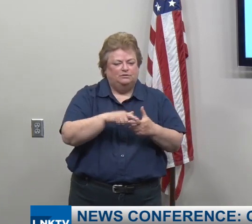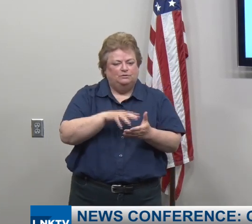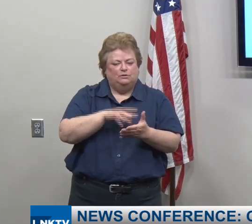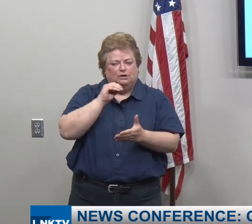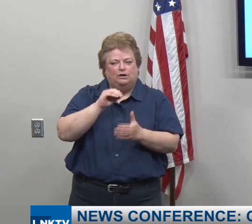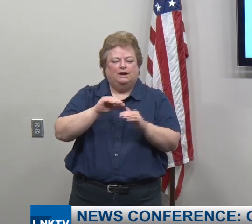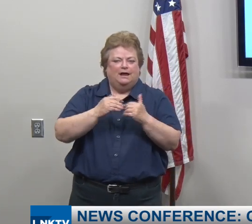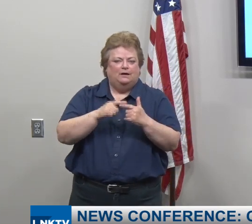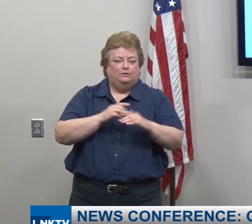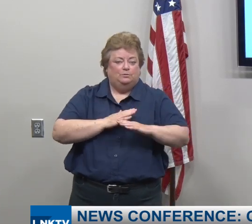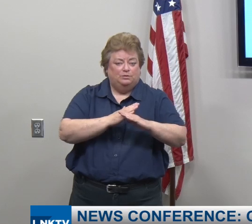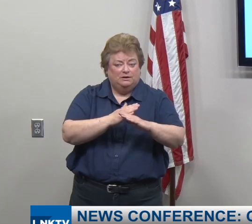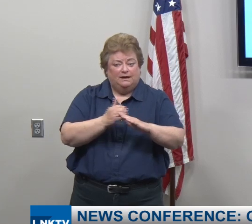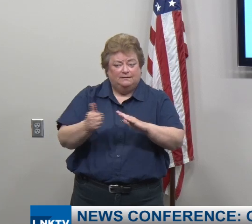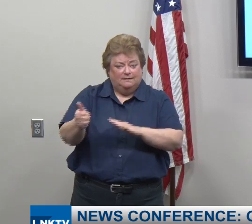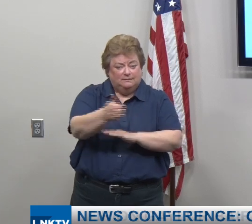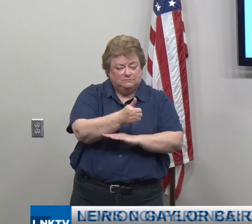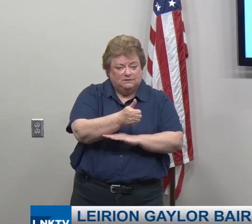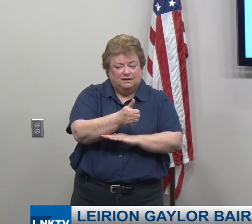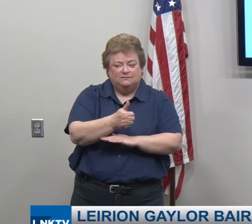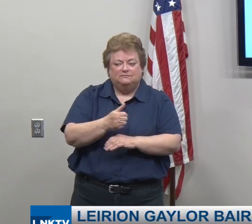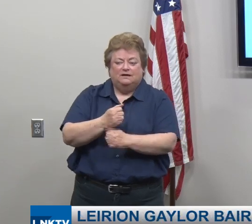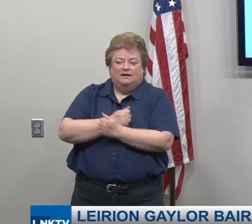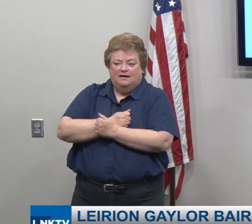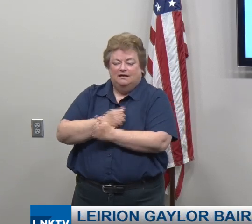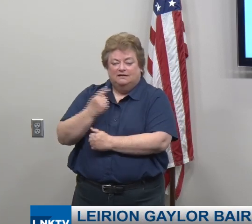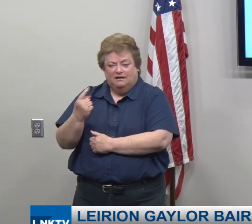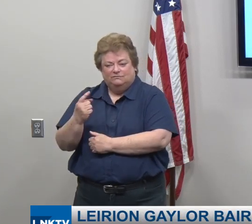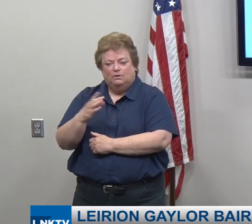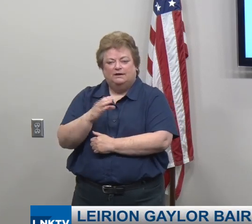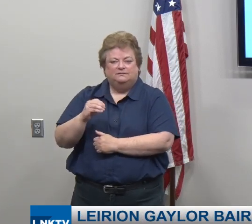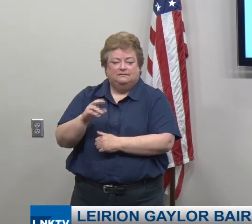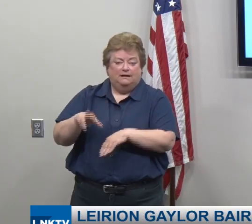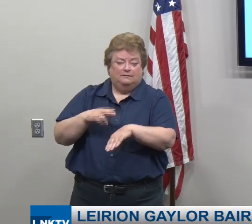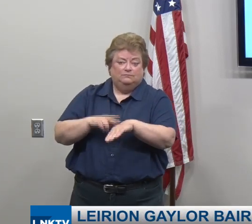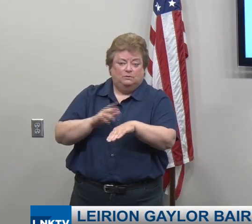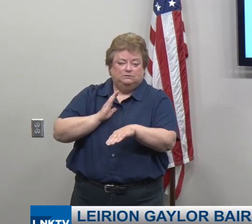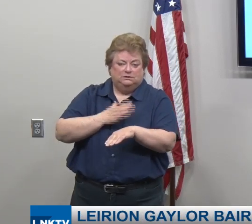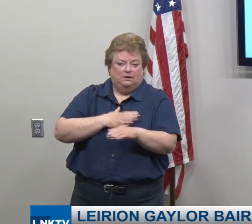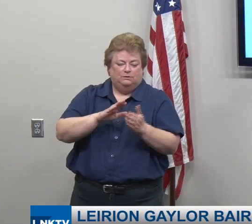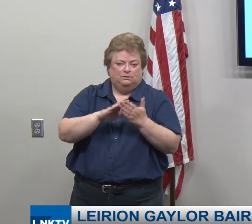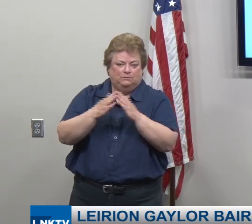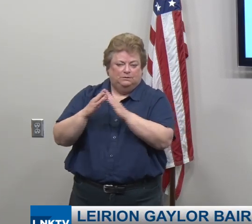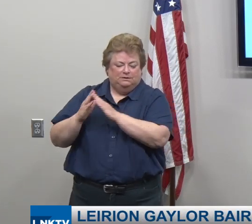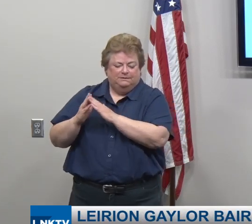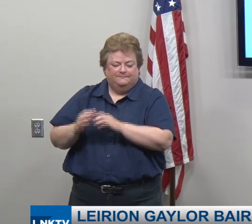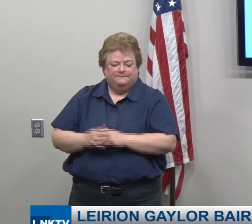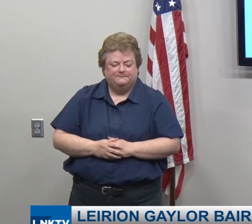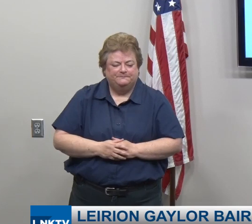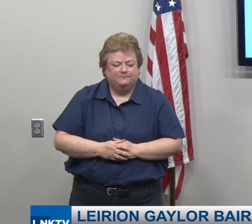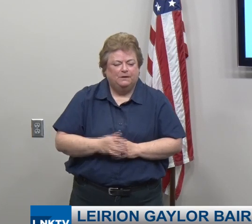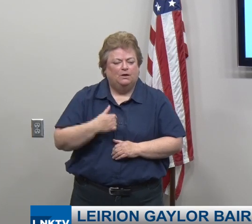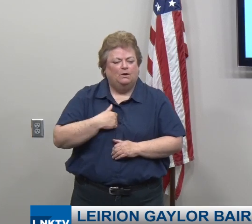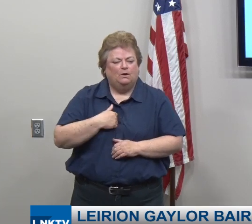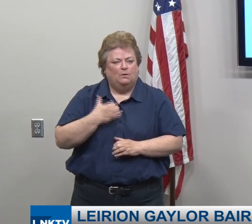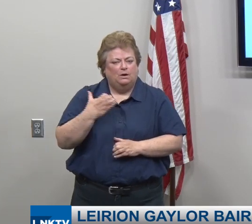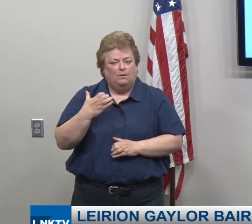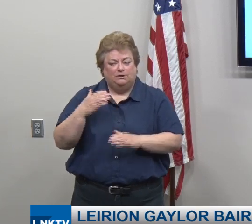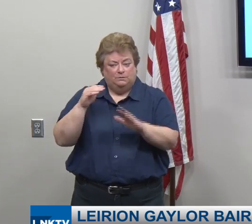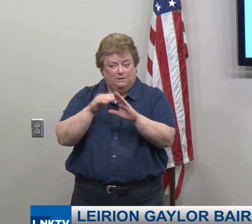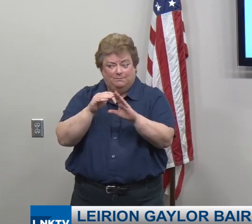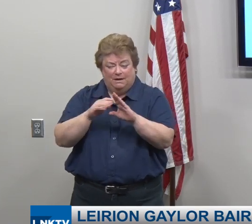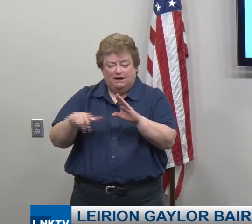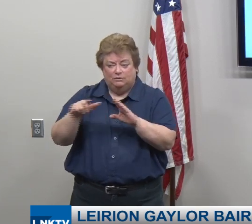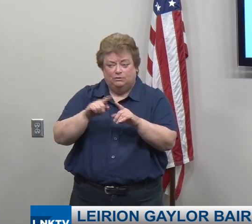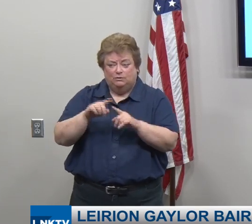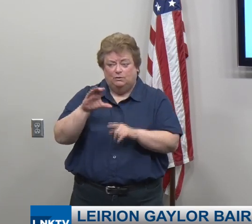how to protect themselves, their loved ones, and of course, our community. We want to remind everyone to visit our website at